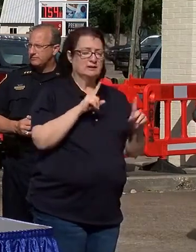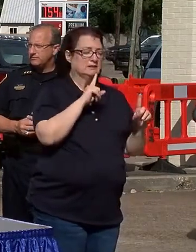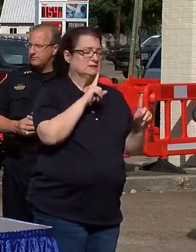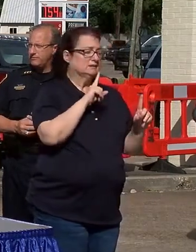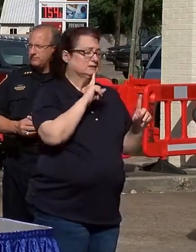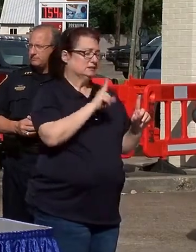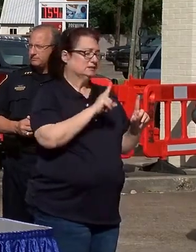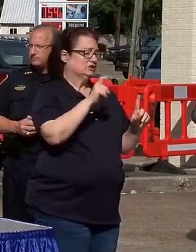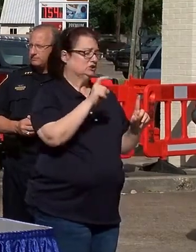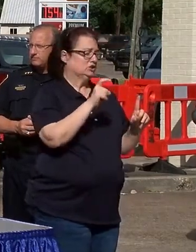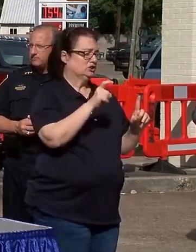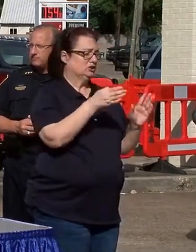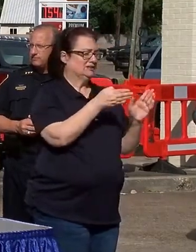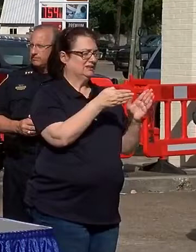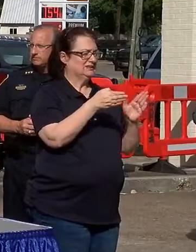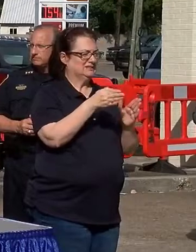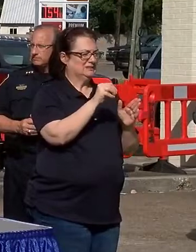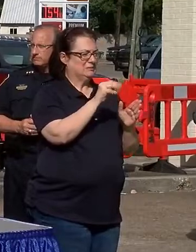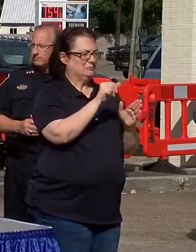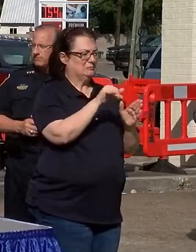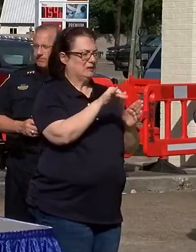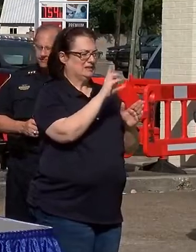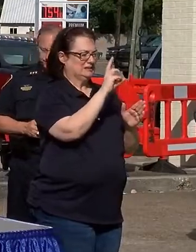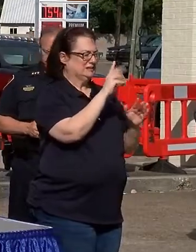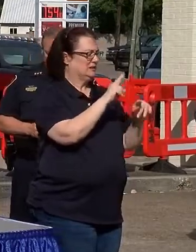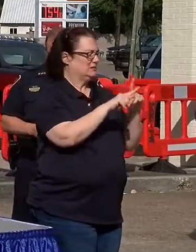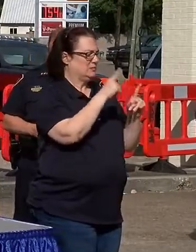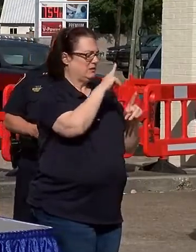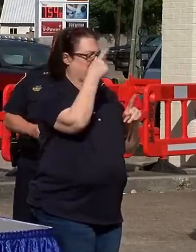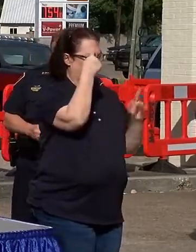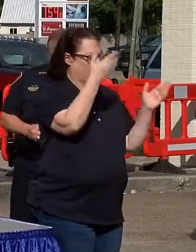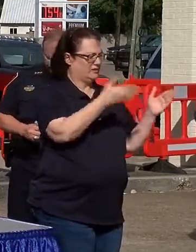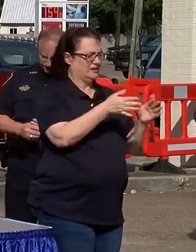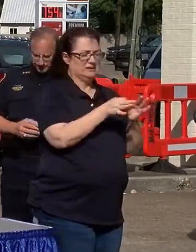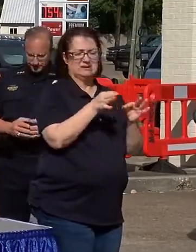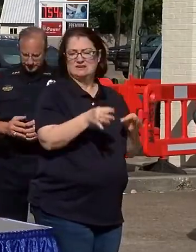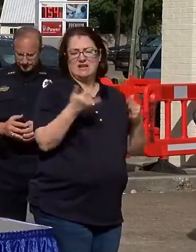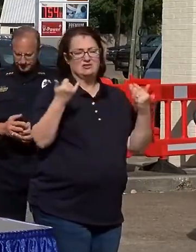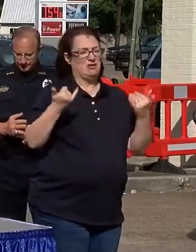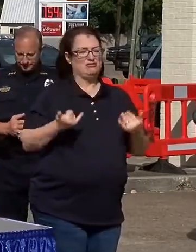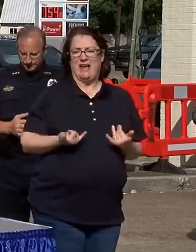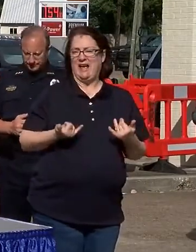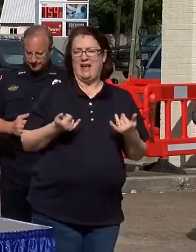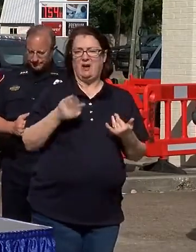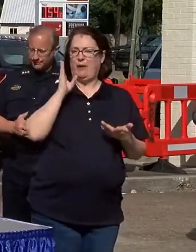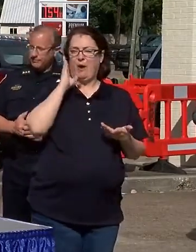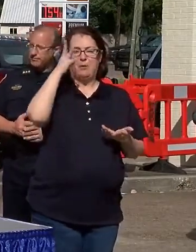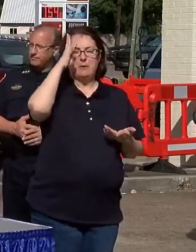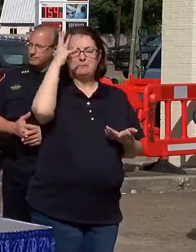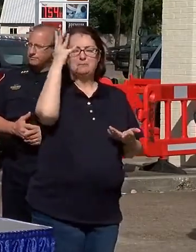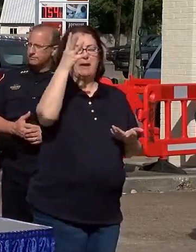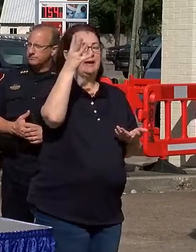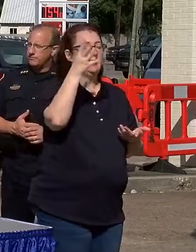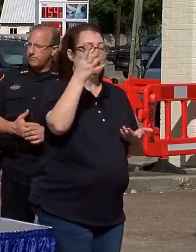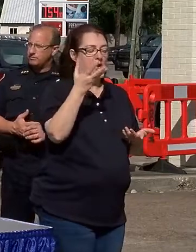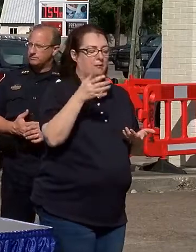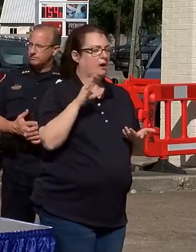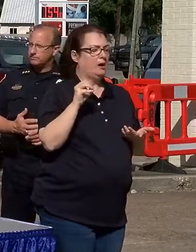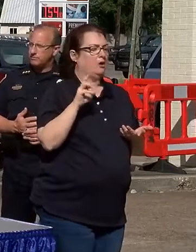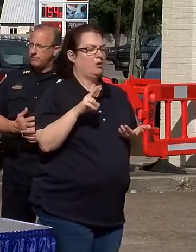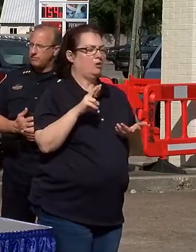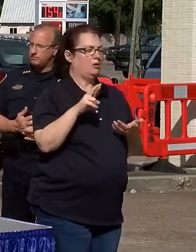May 6th. So everything we've got right now is anecdotal or something that an economist might